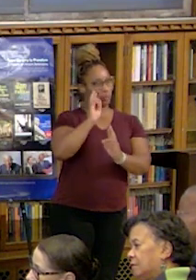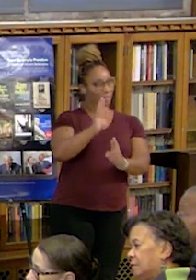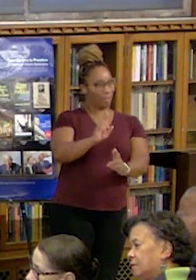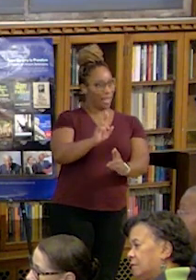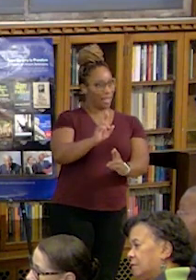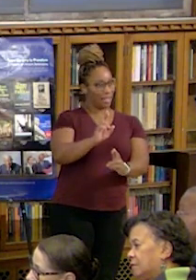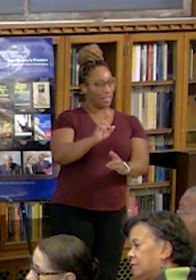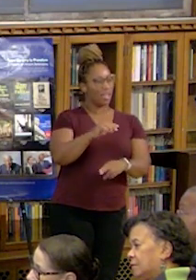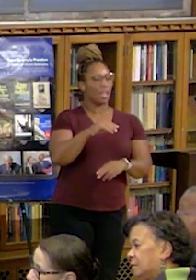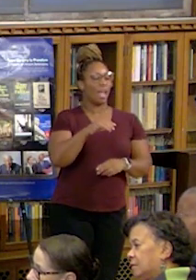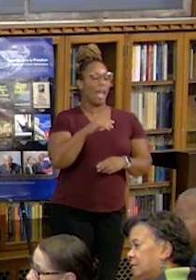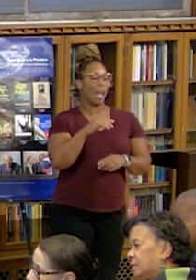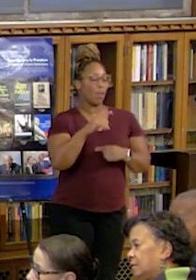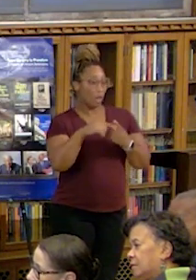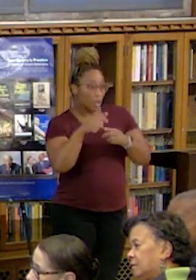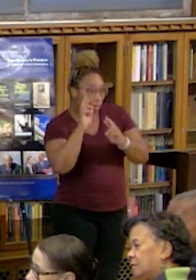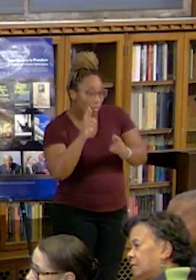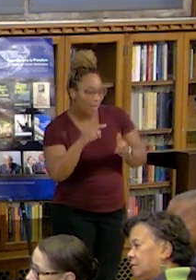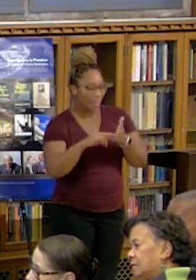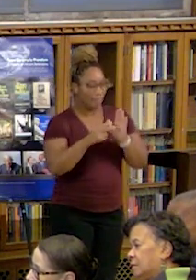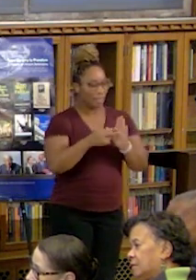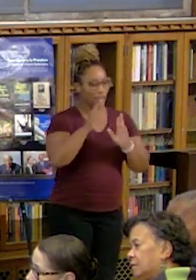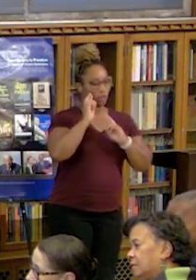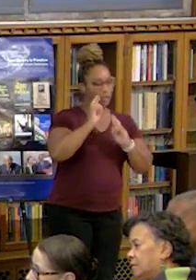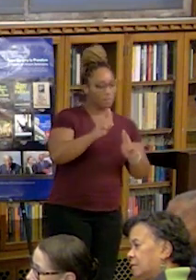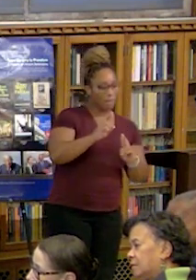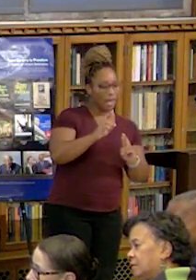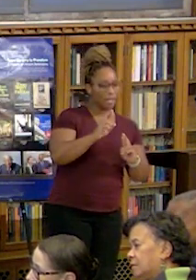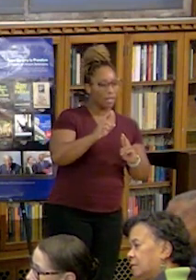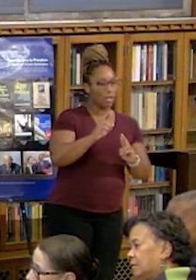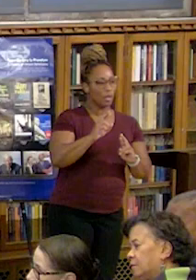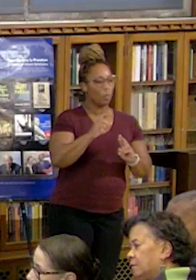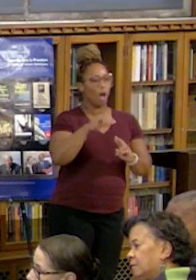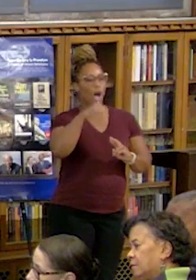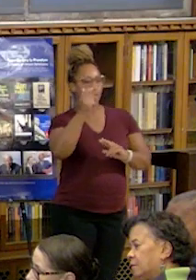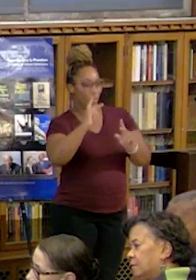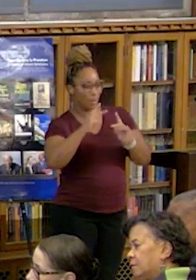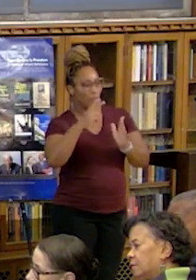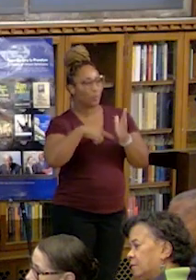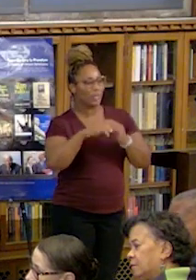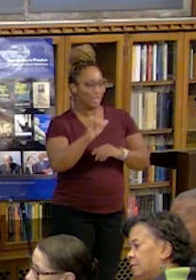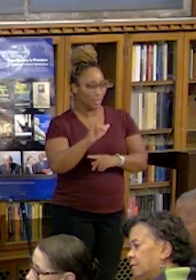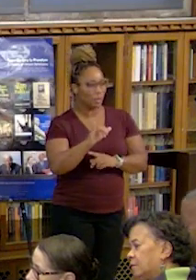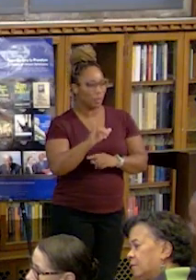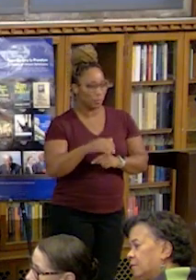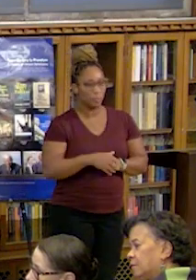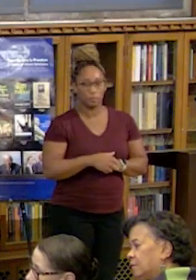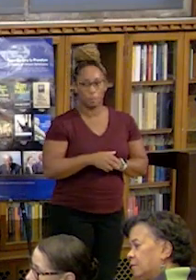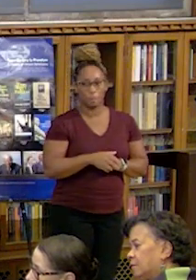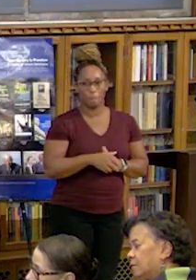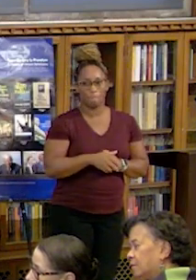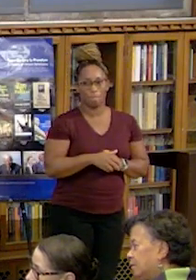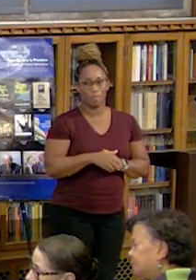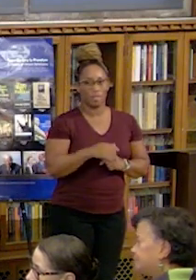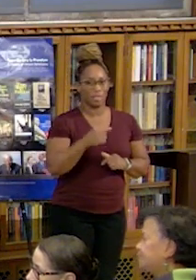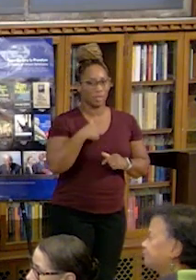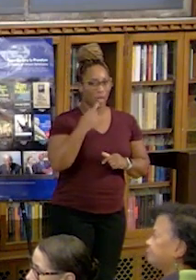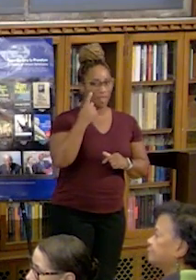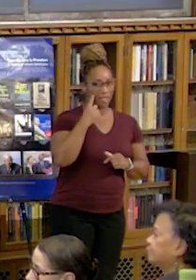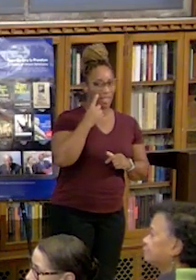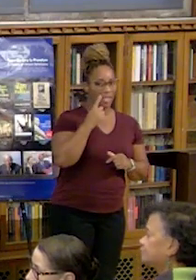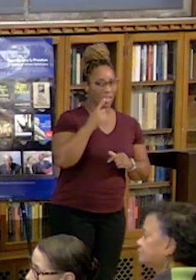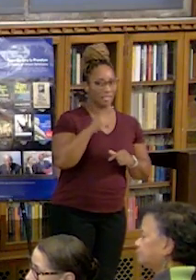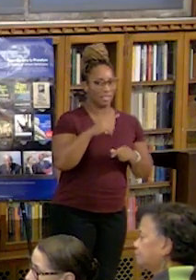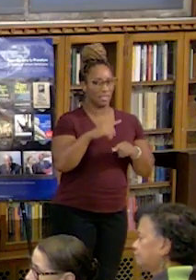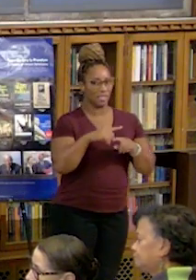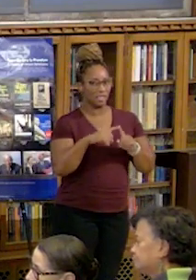respect it it also means you're respecting what everybody else is reading too right and so I think there's a different kind of